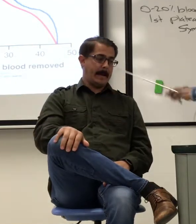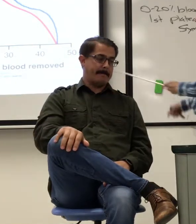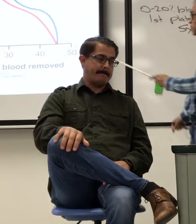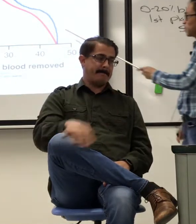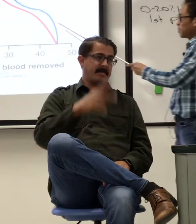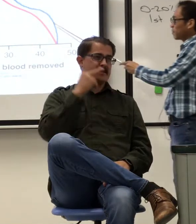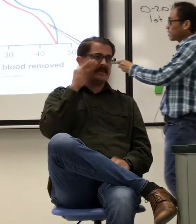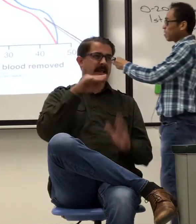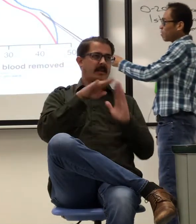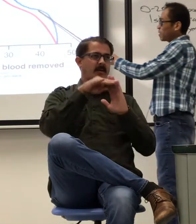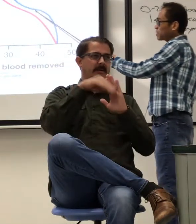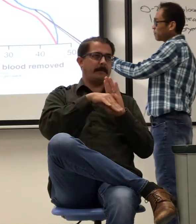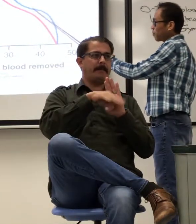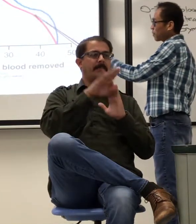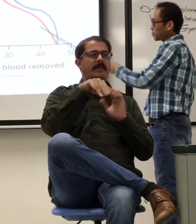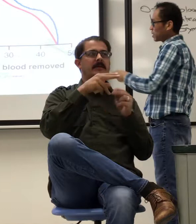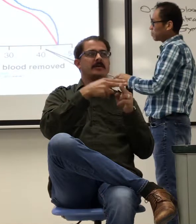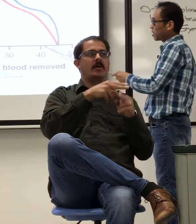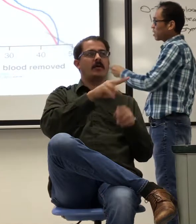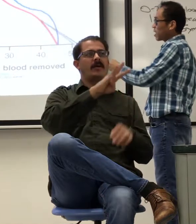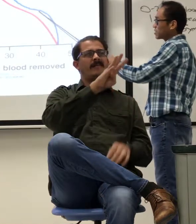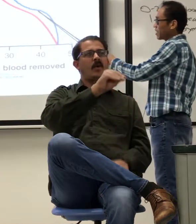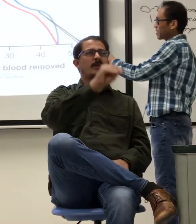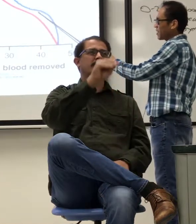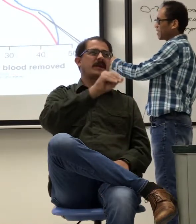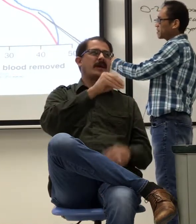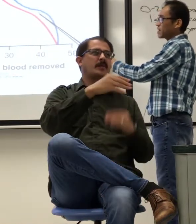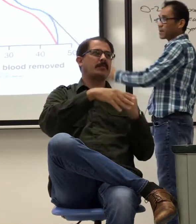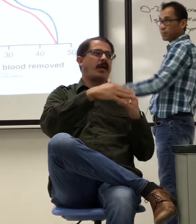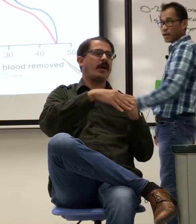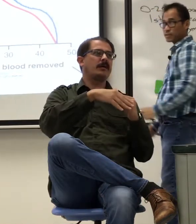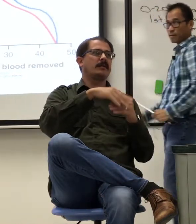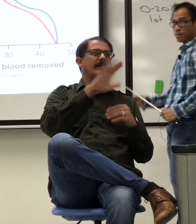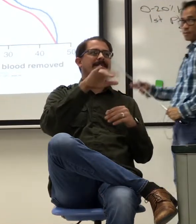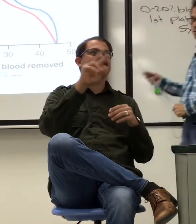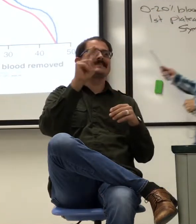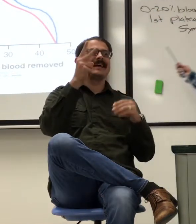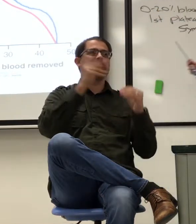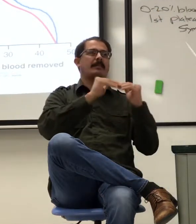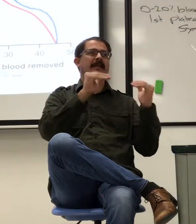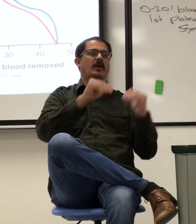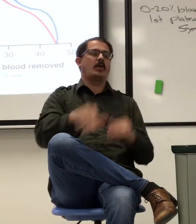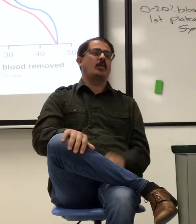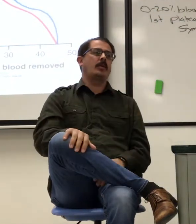see this little dip here. They call this at 40% blood loss, like the second plateau.